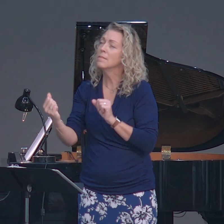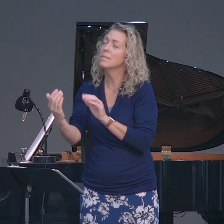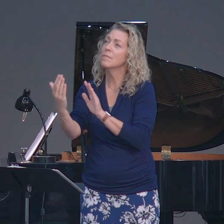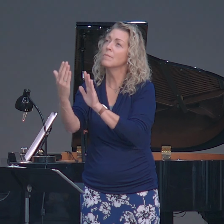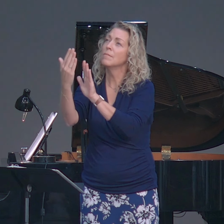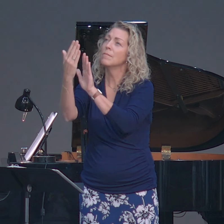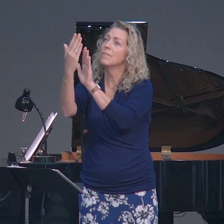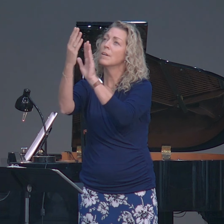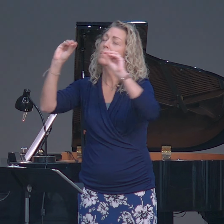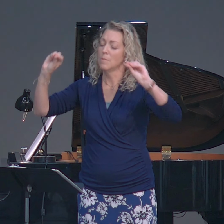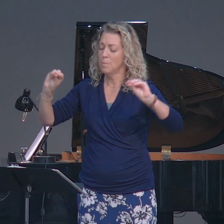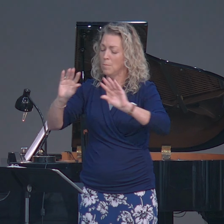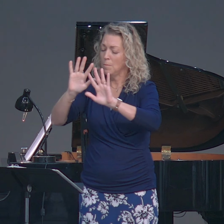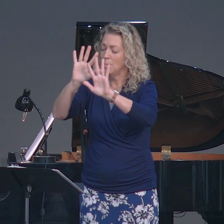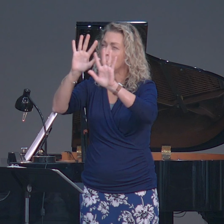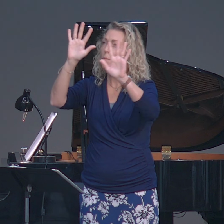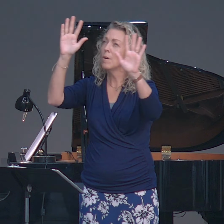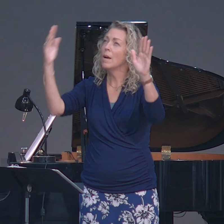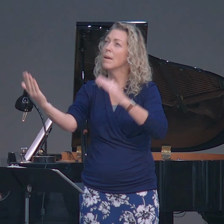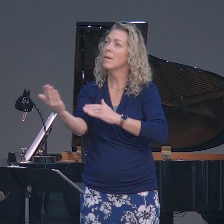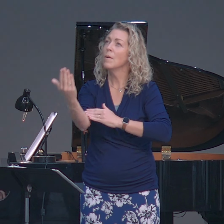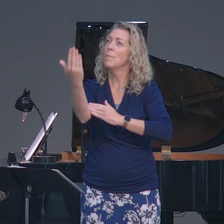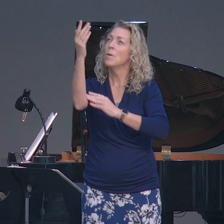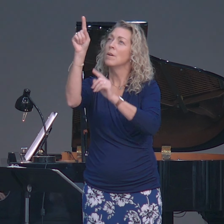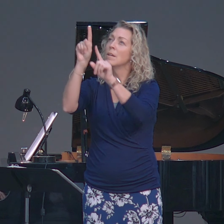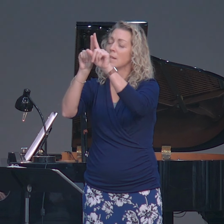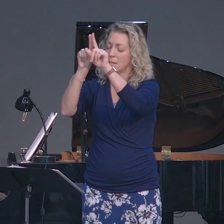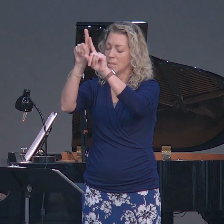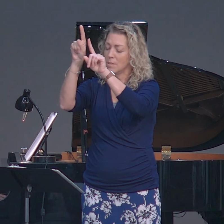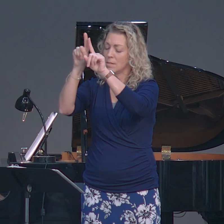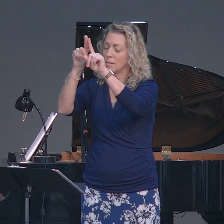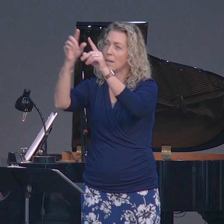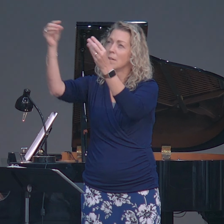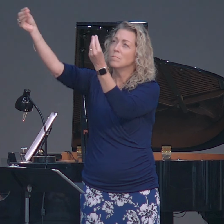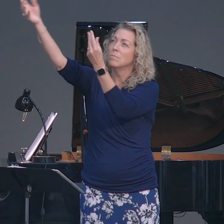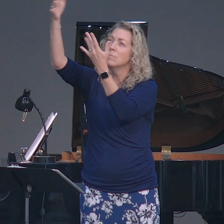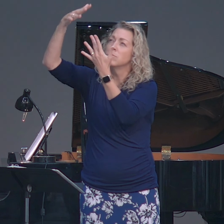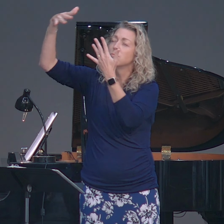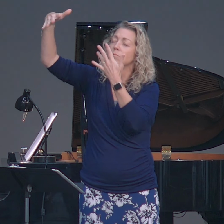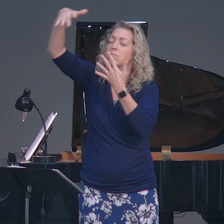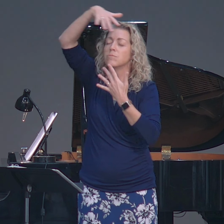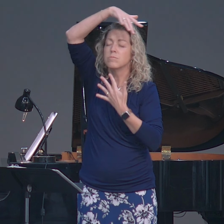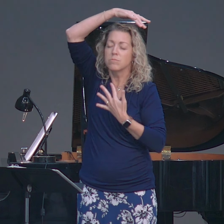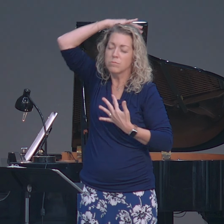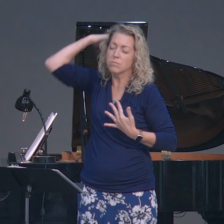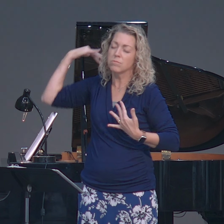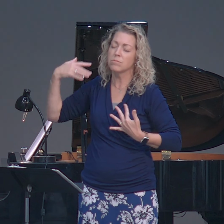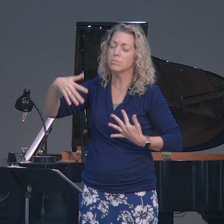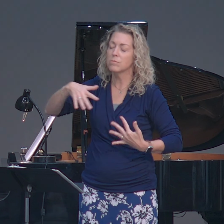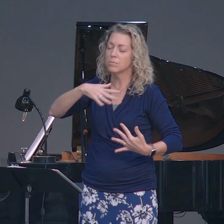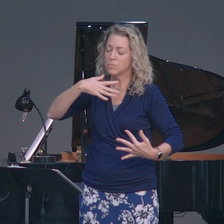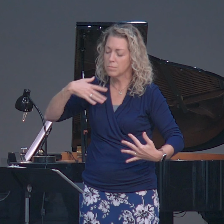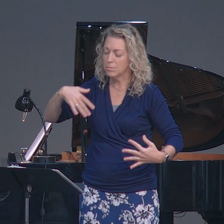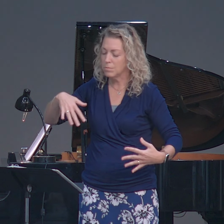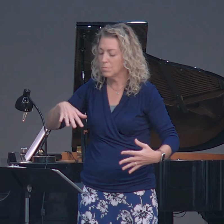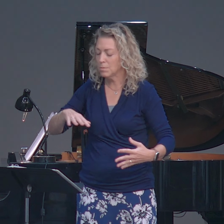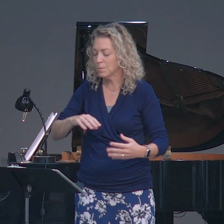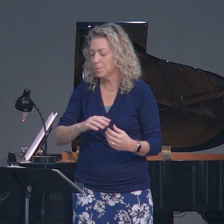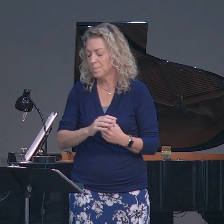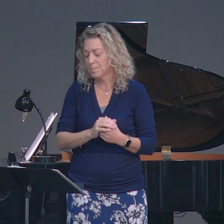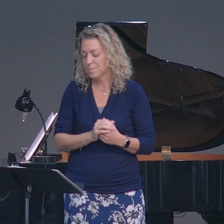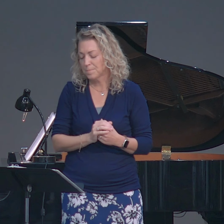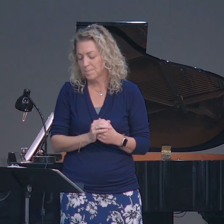There the bright and morning star sheds its